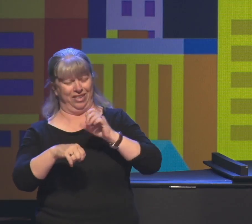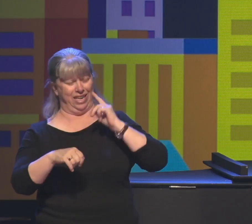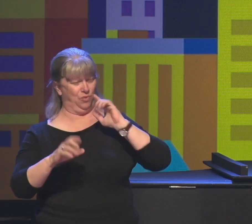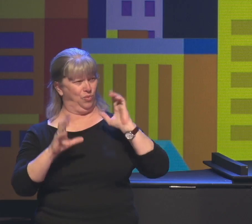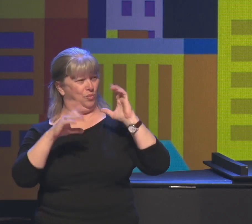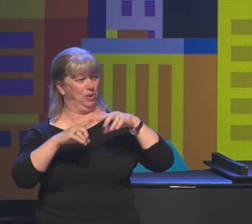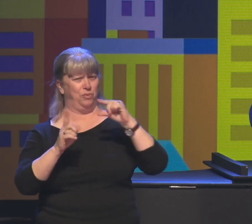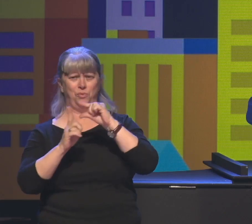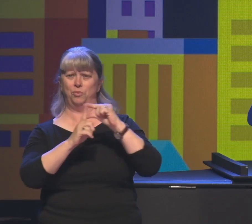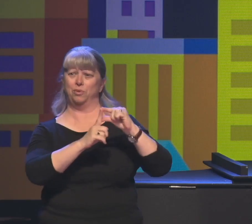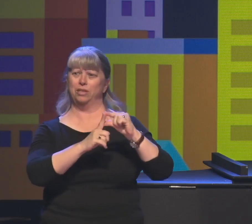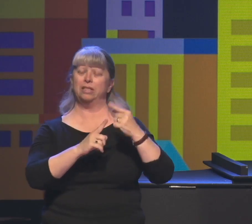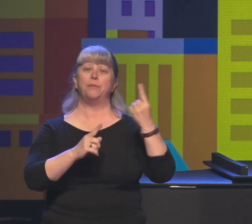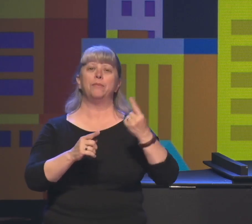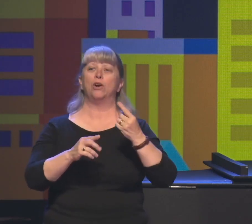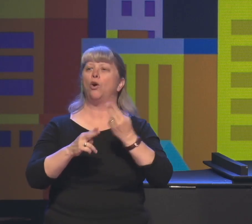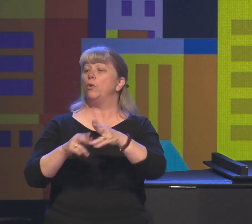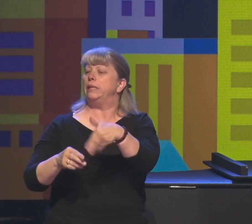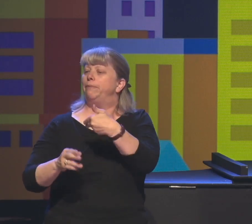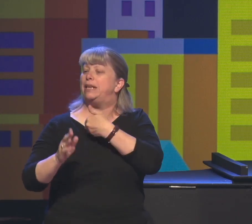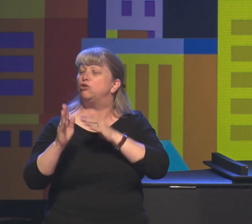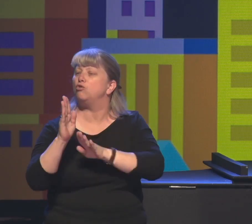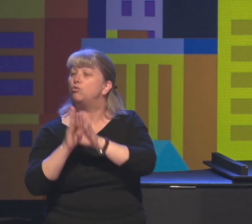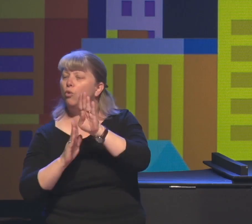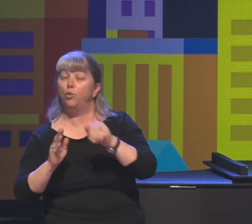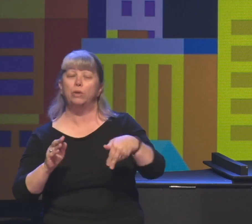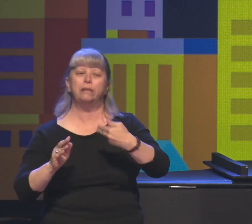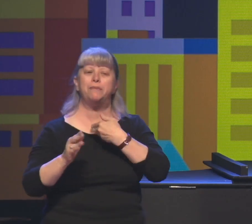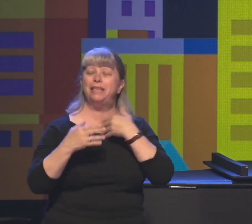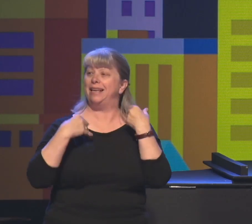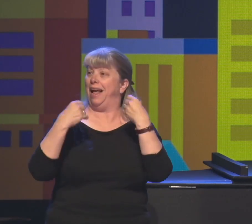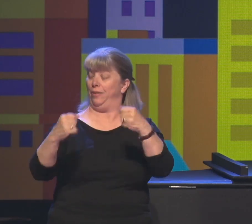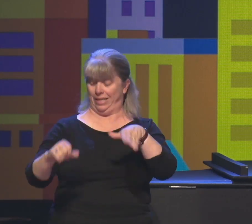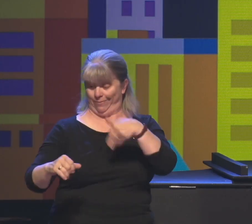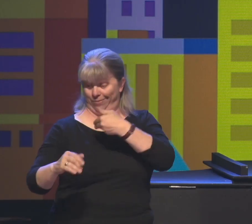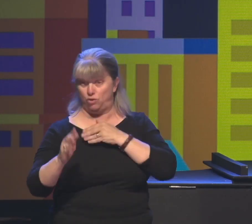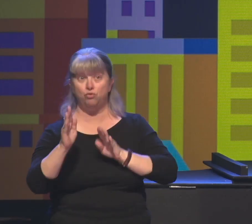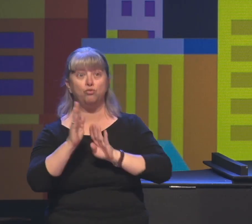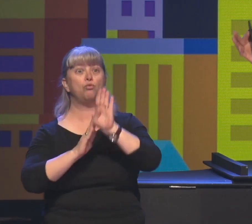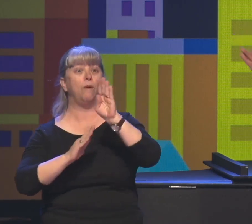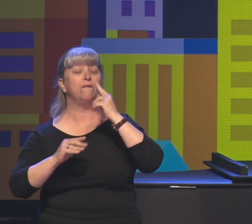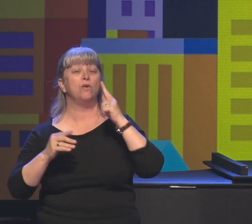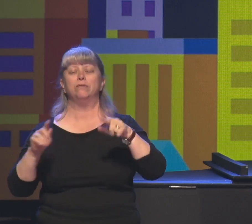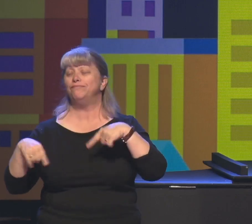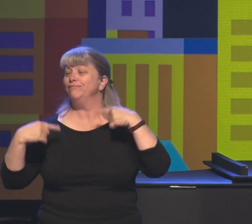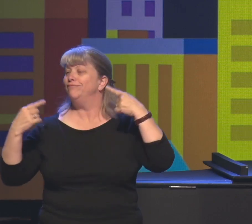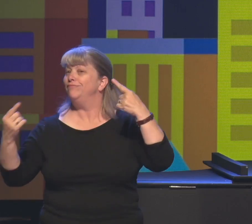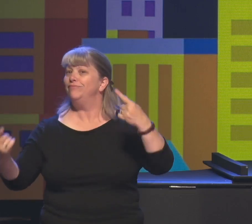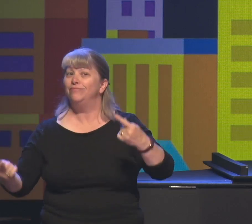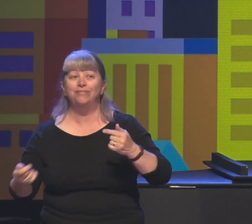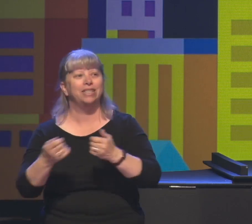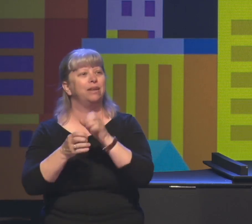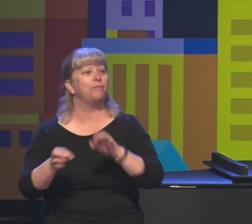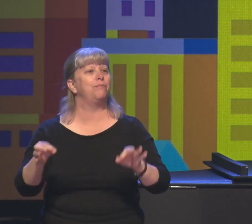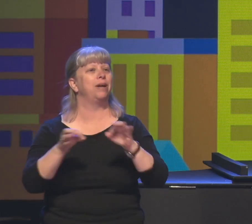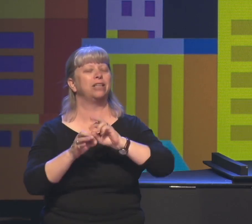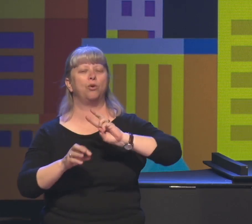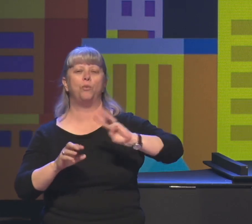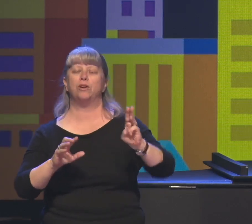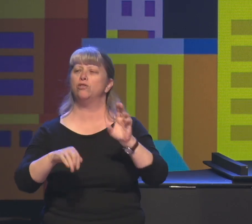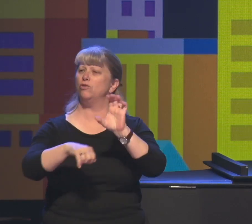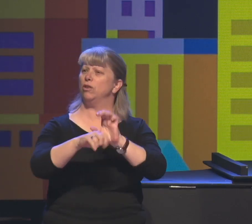words, right? But we have something like spiritual growth or spiritual health. And spiritual growth, for a long time, especially in the Western church, has